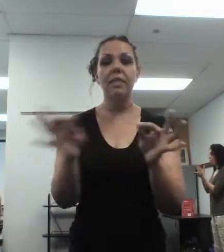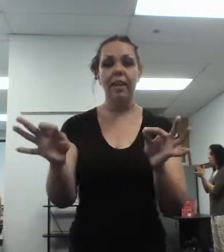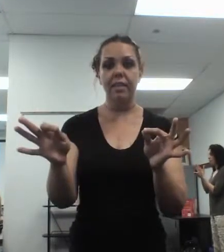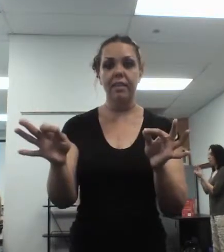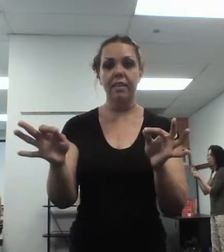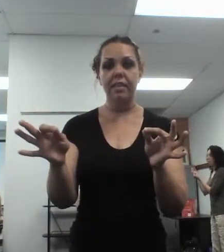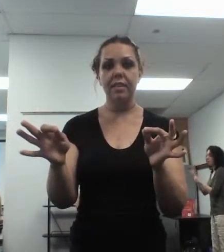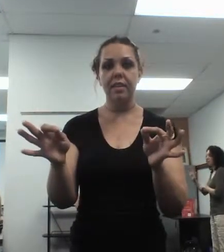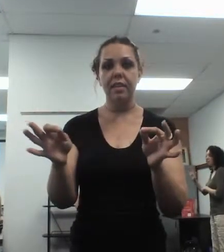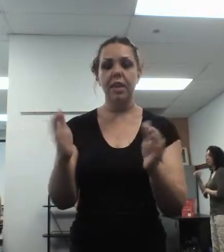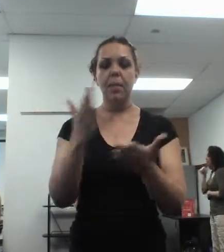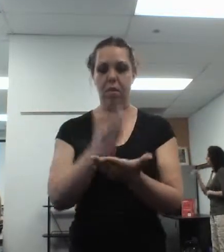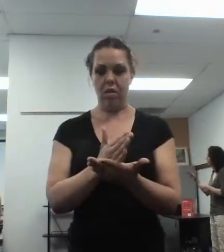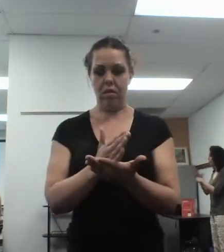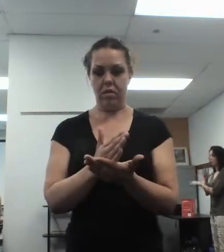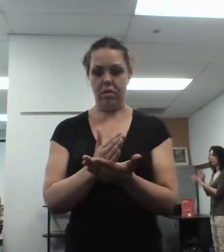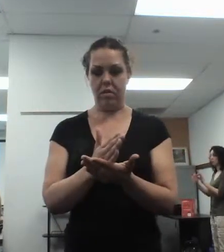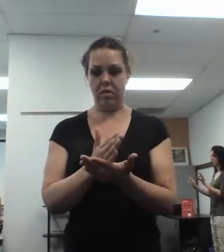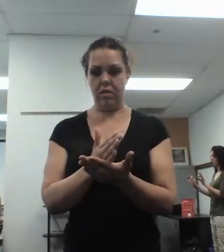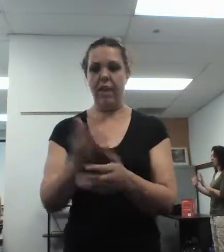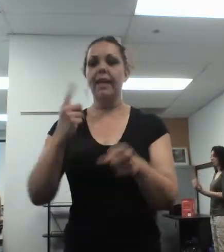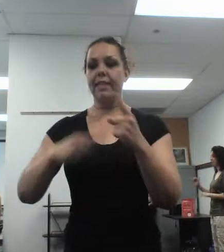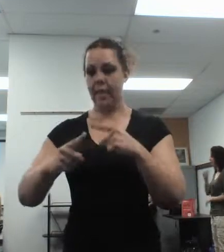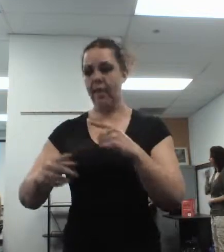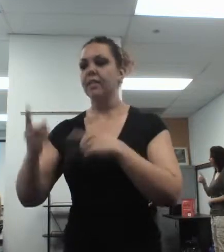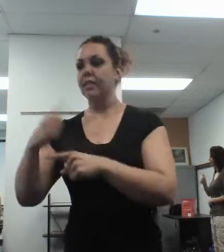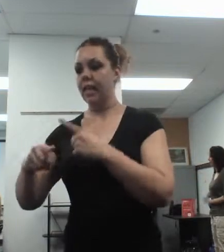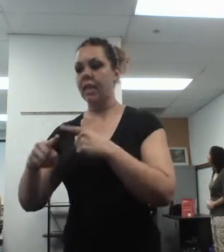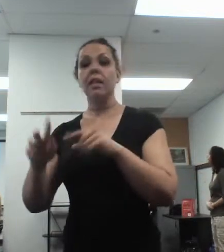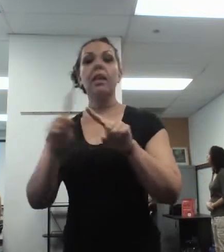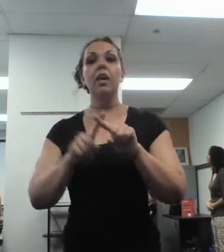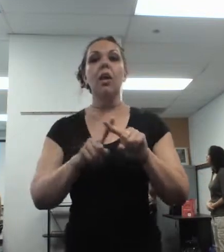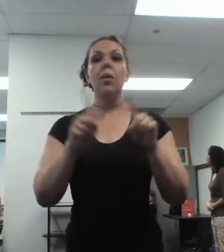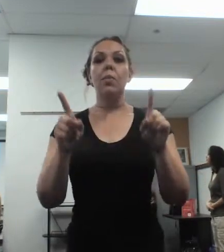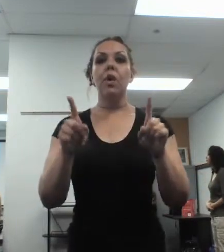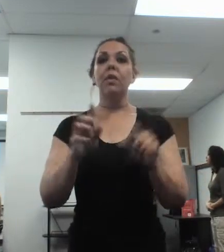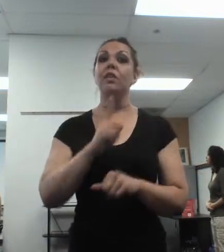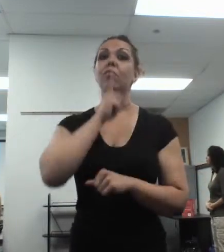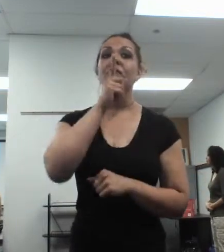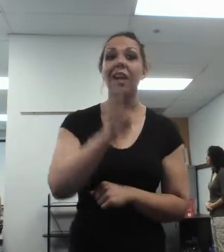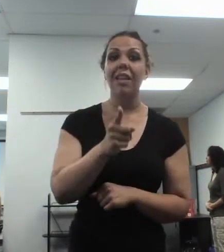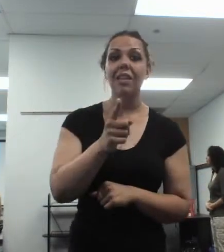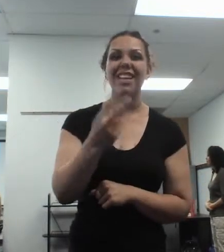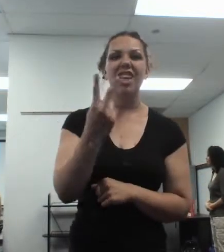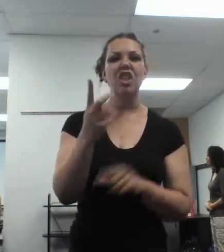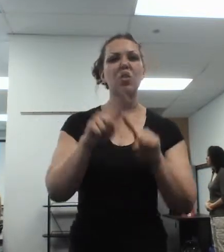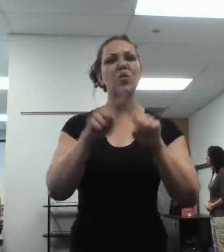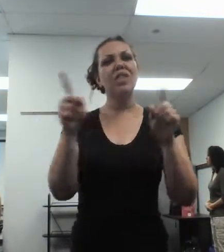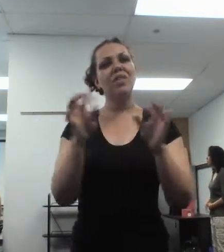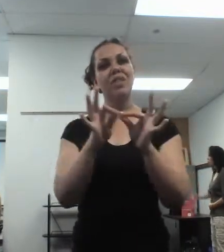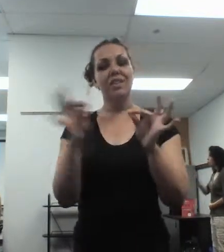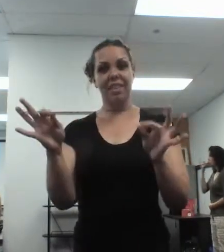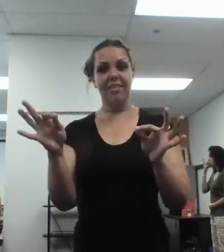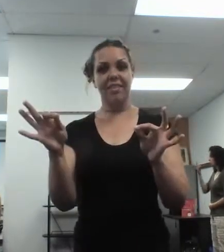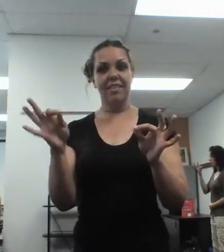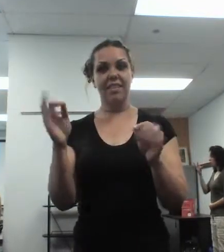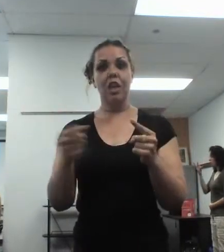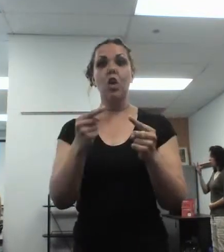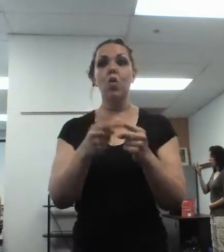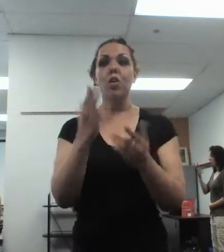sentence. But in reality, it's two separate sentences. When we pause in ASL, or when we pause when